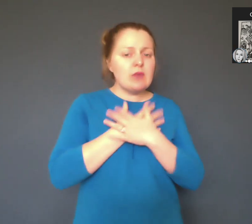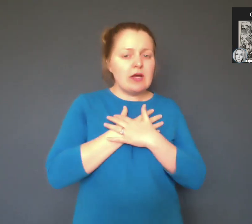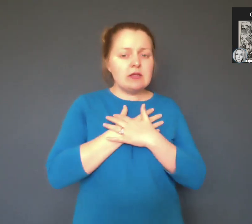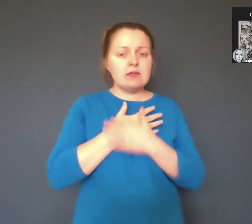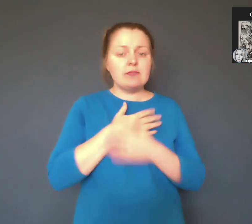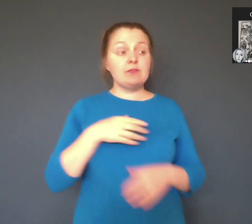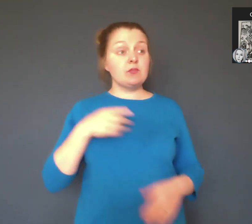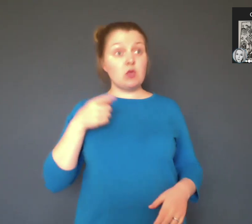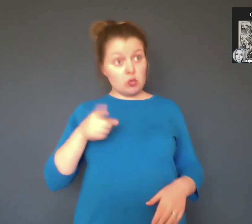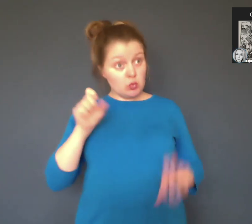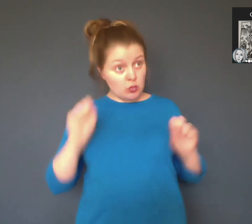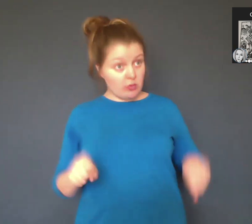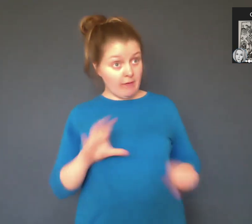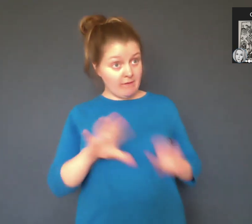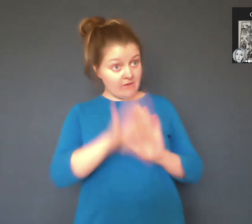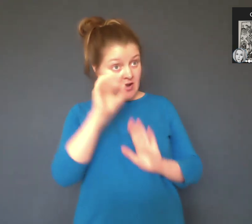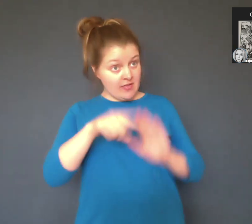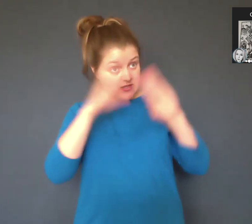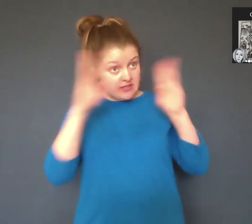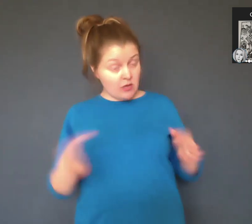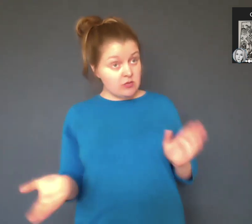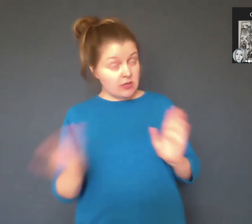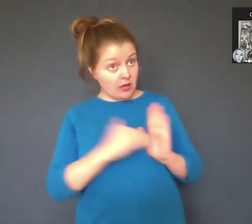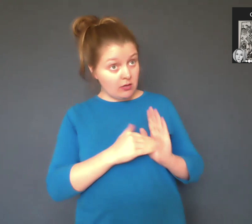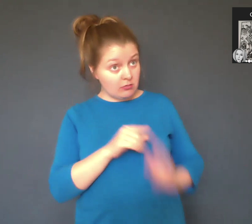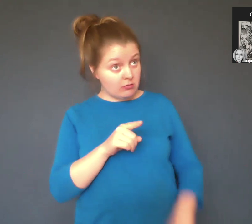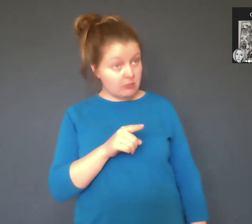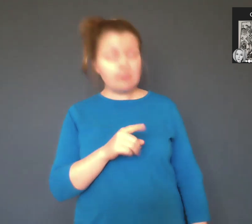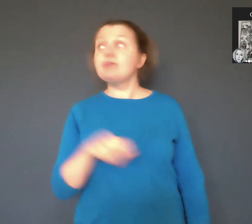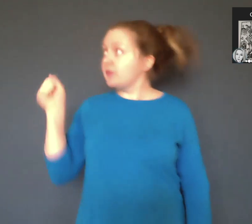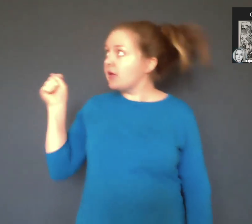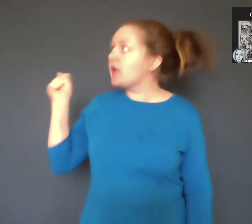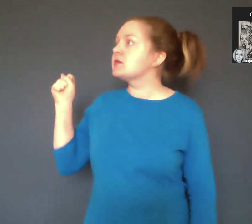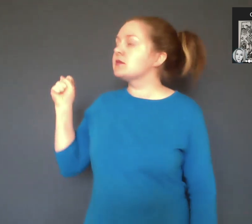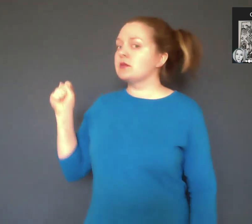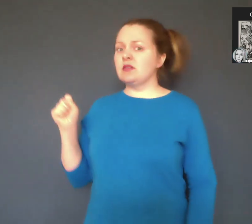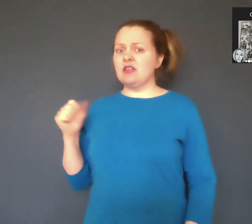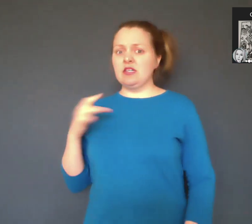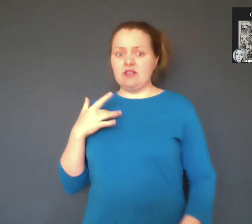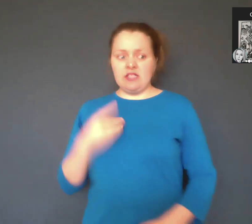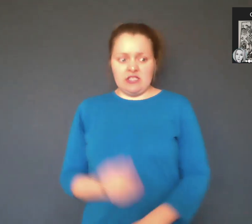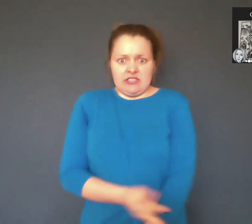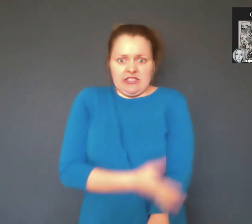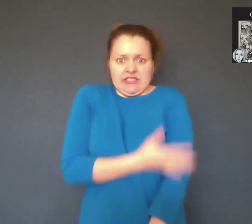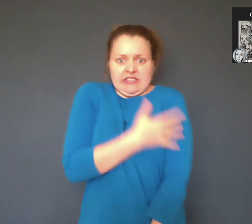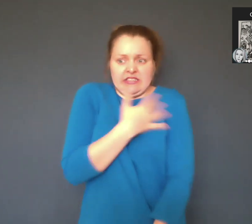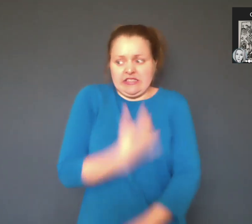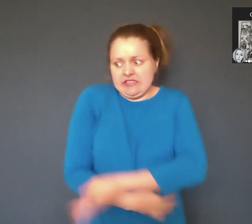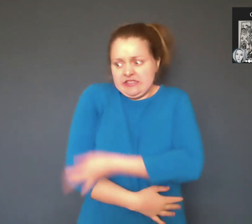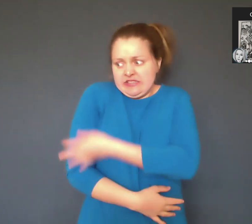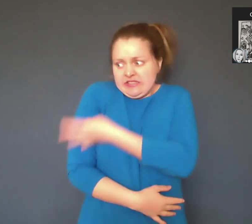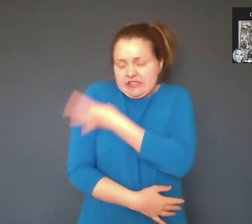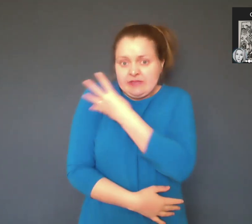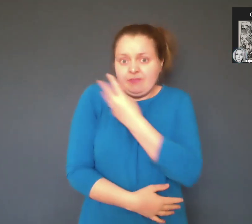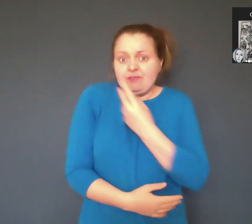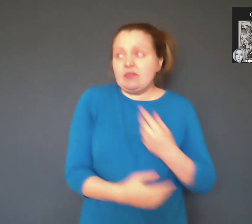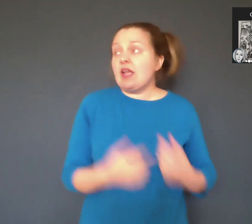chills at the thought of going back. "I think so." "Then that's what we'll do." "I don't want him going back to that place," his mother